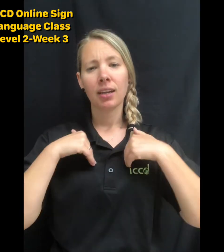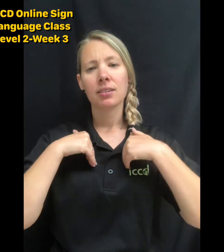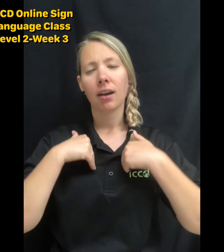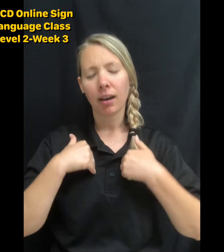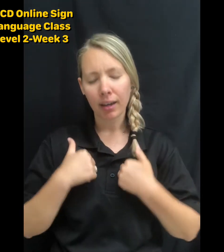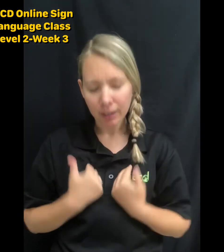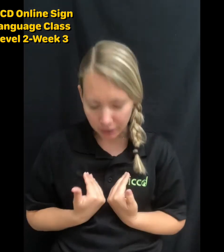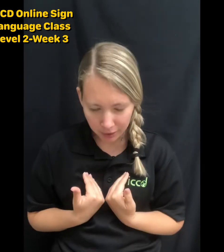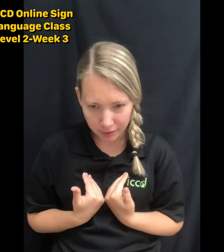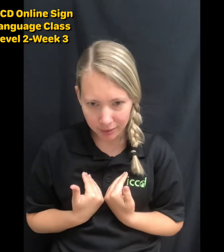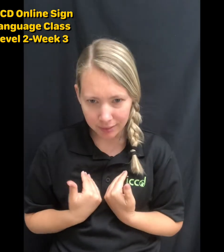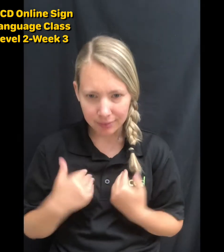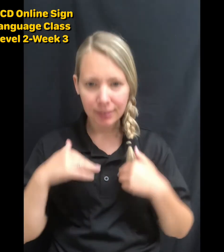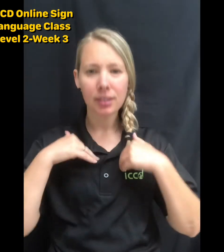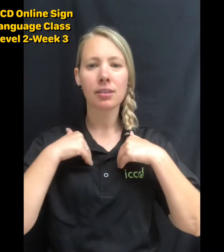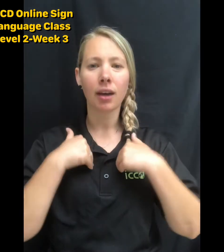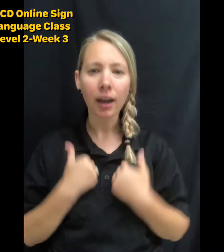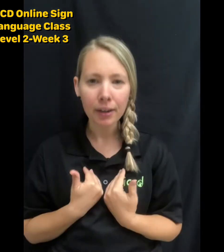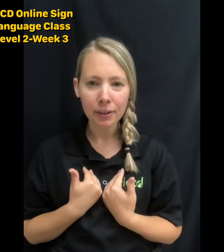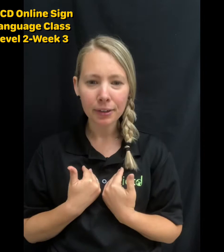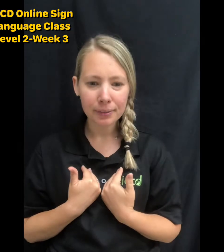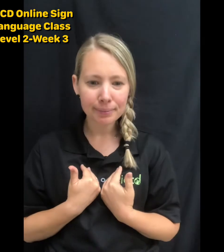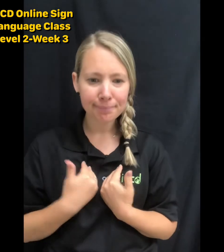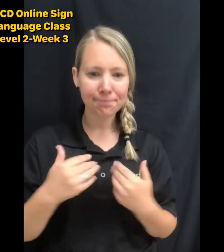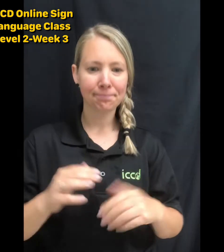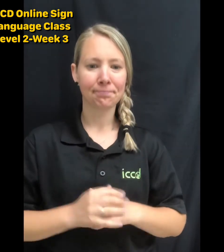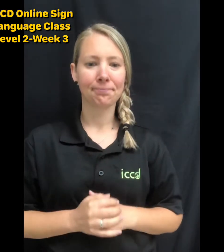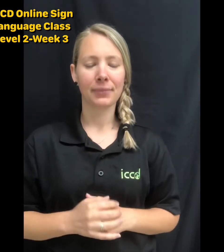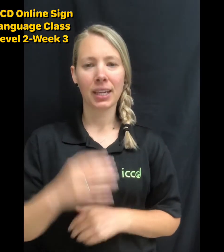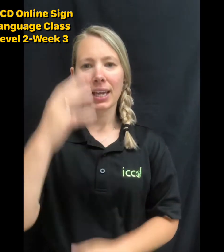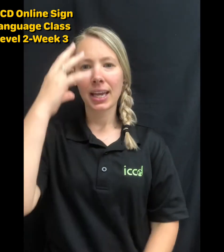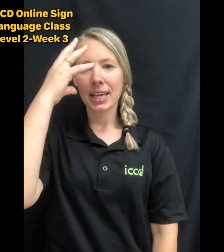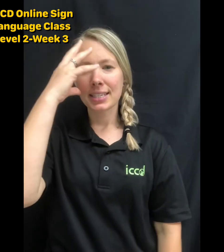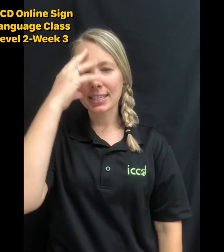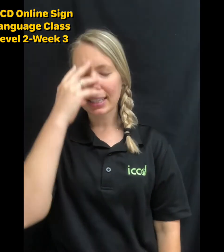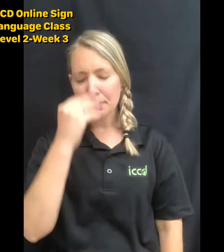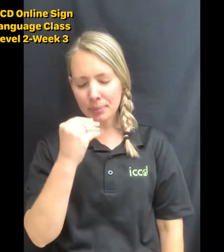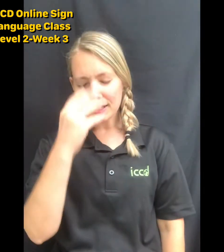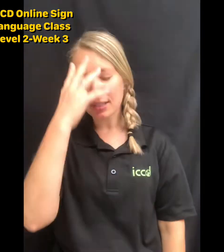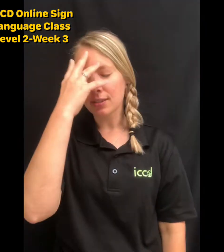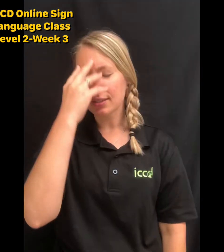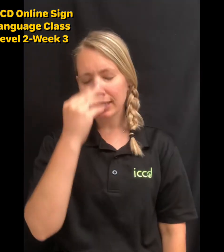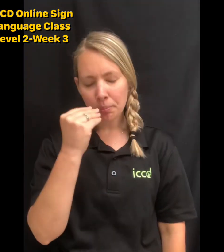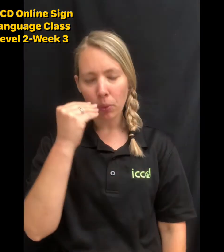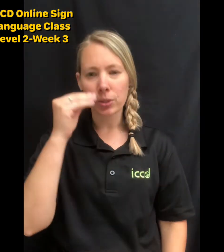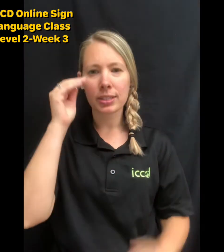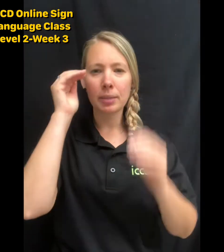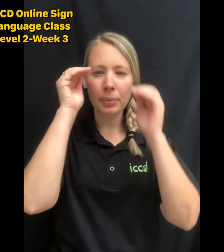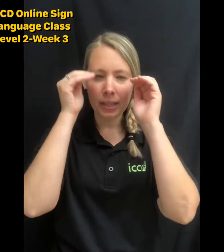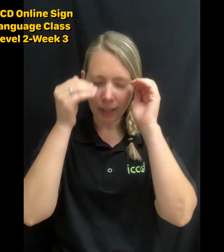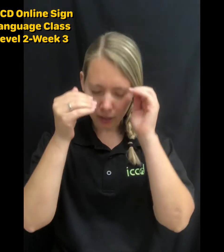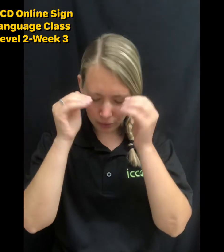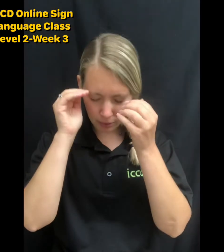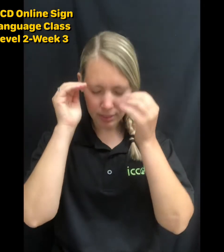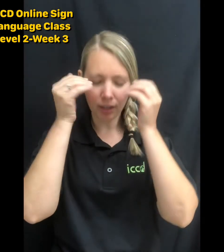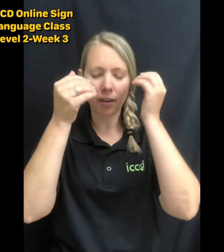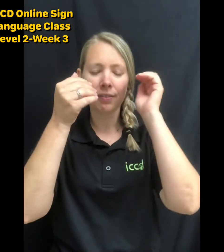Tired. Tired. Tired. Sleep. This is to sleep or sleepy, like you're dozing off.